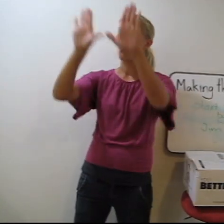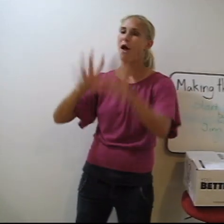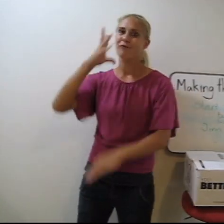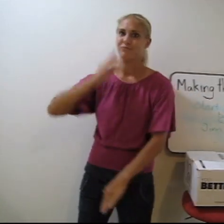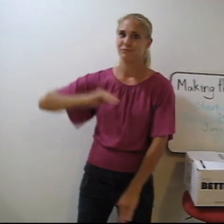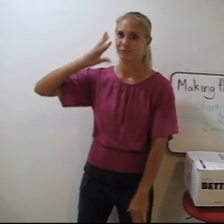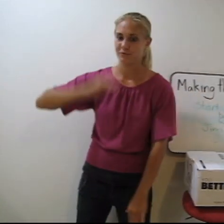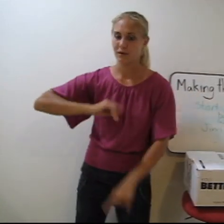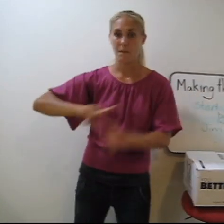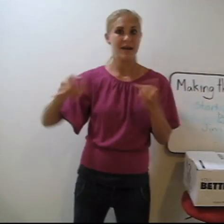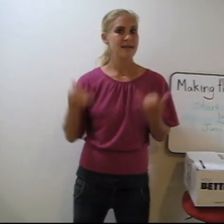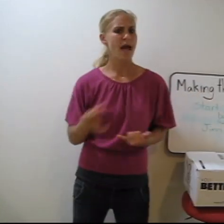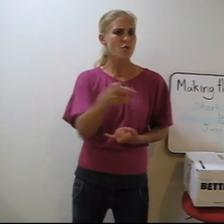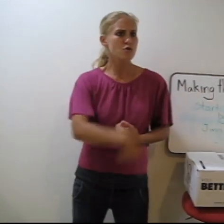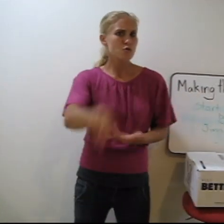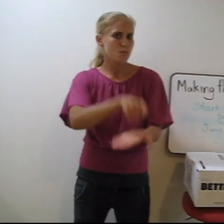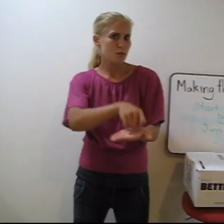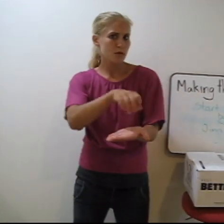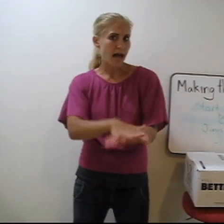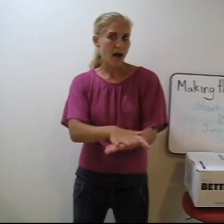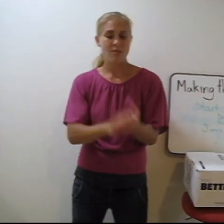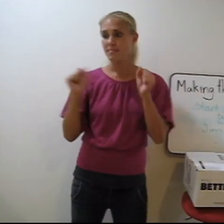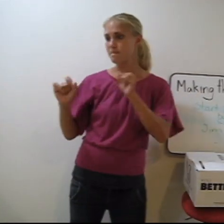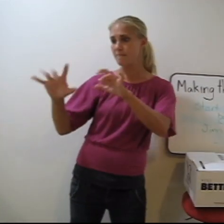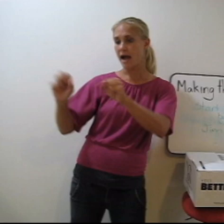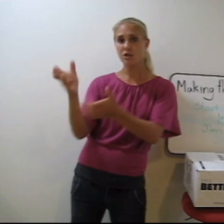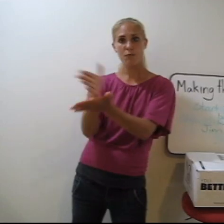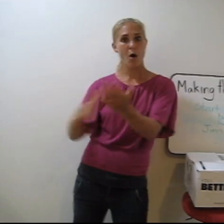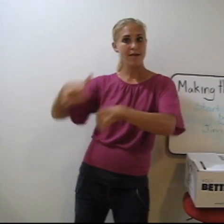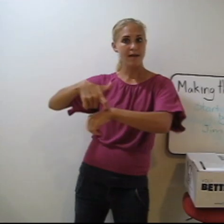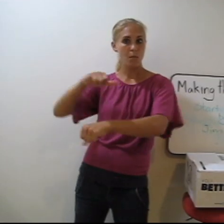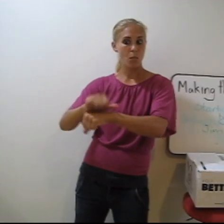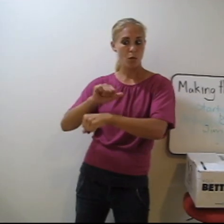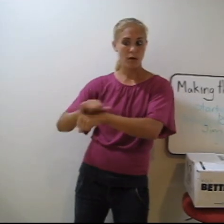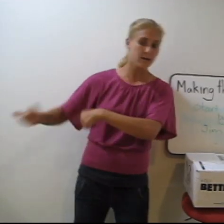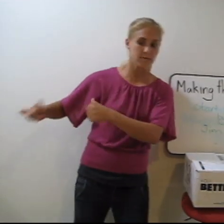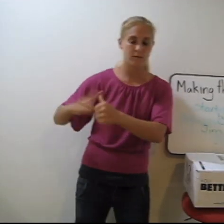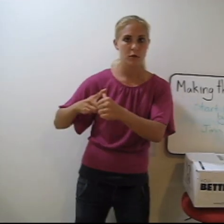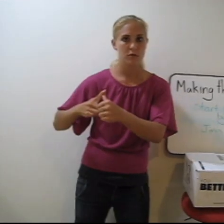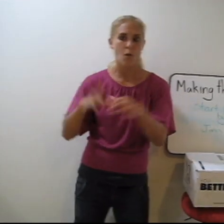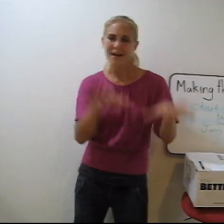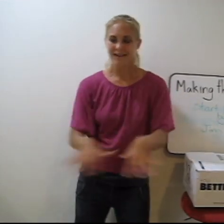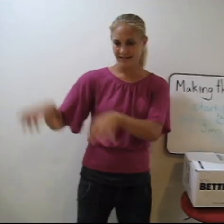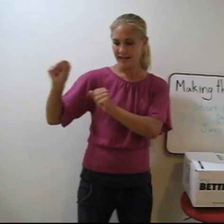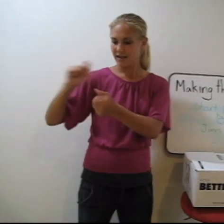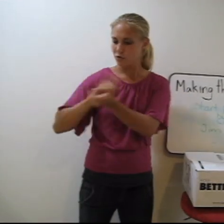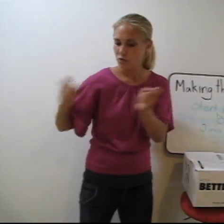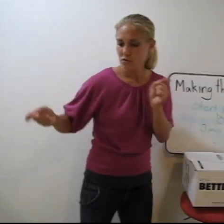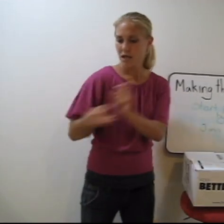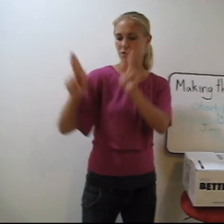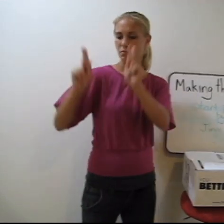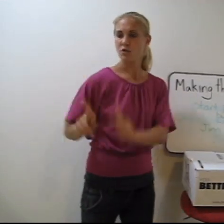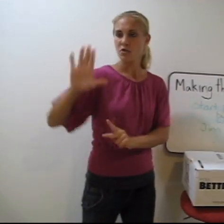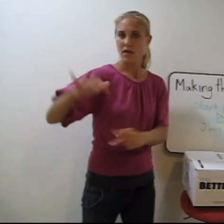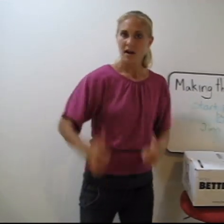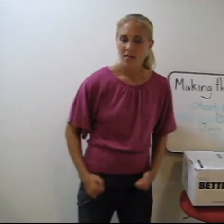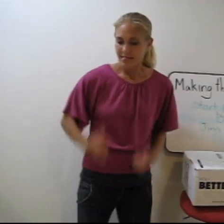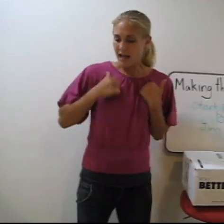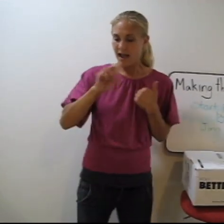want you to jot down the magic of part-time. What does it take to really change a person's lifestyle? Not very much, an extra $1,000 a